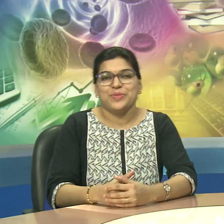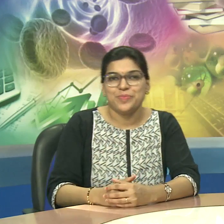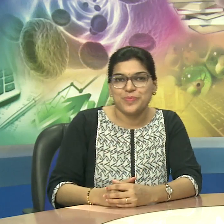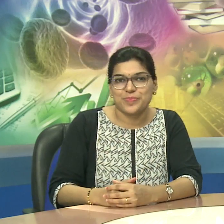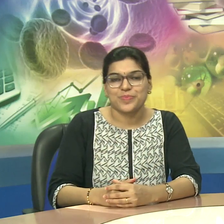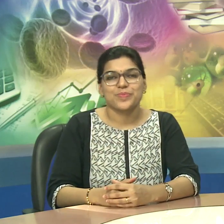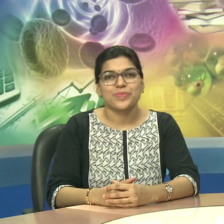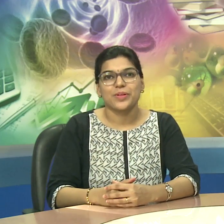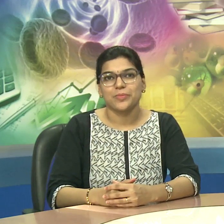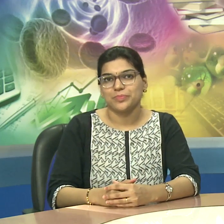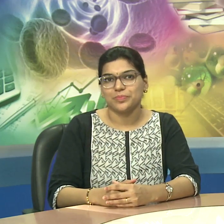This bird refused to talk.